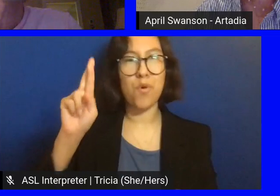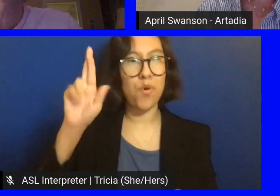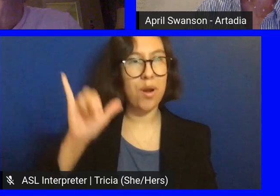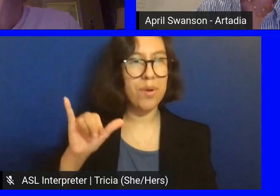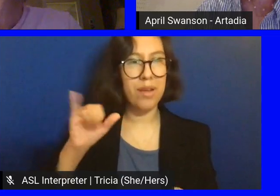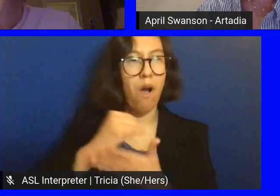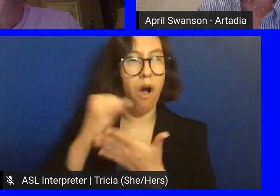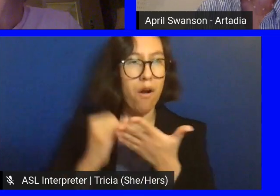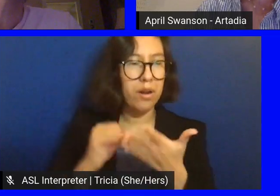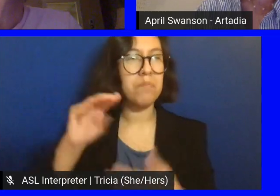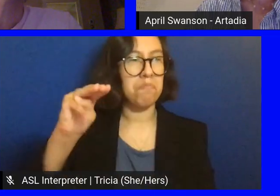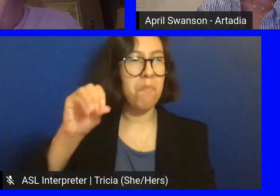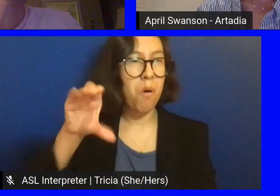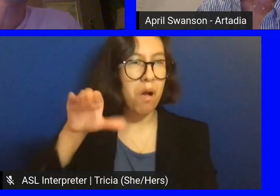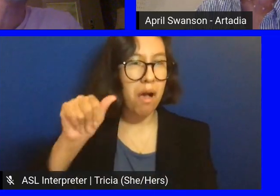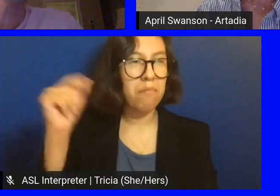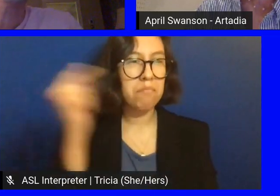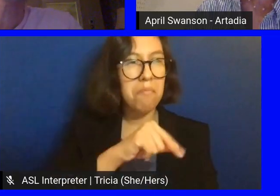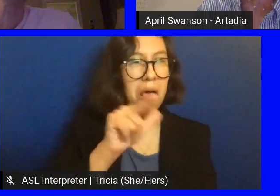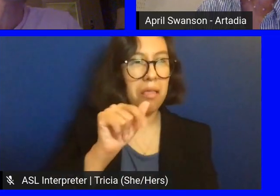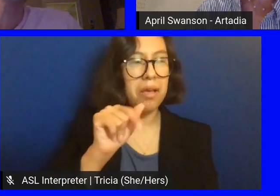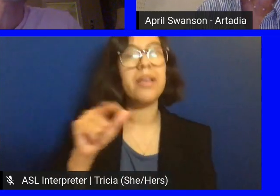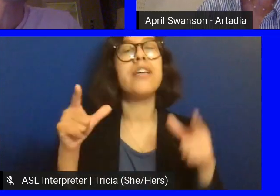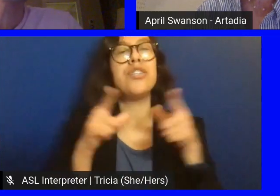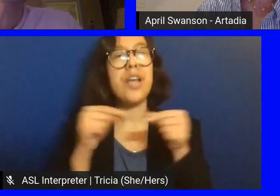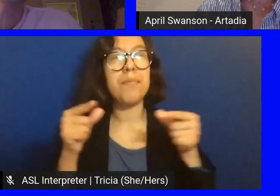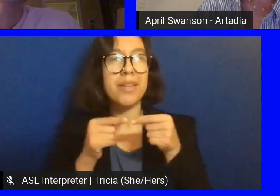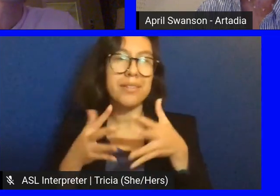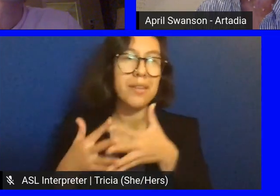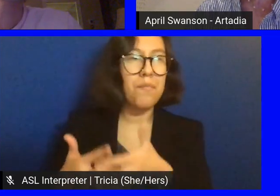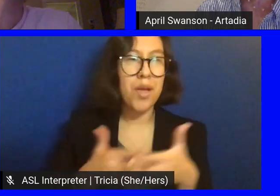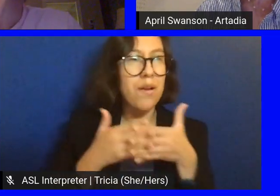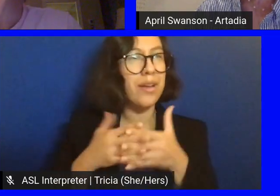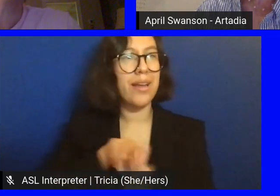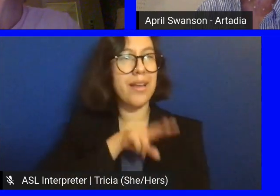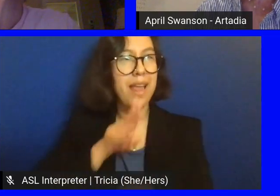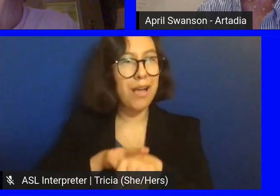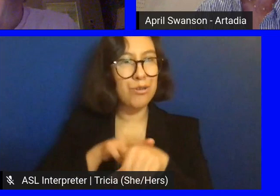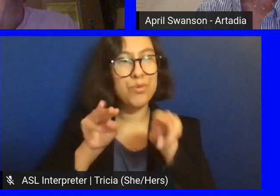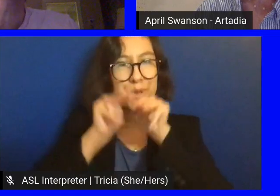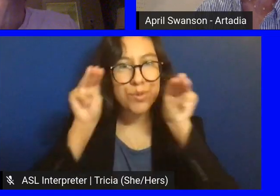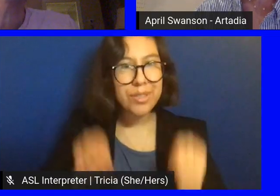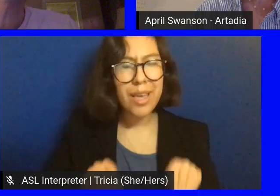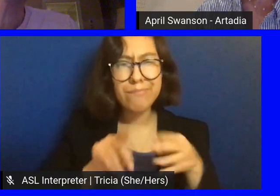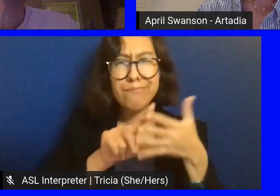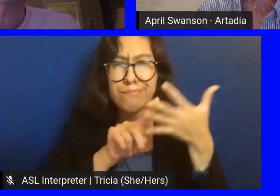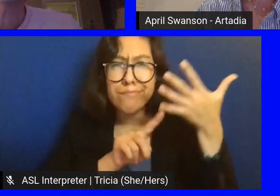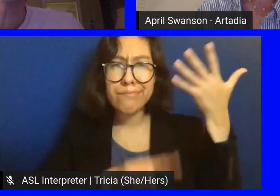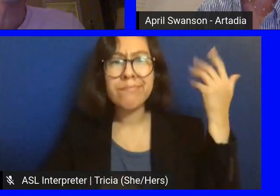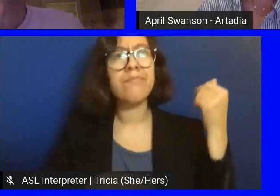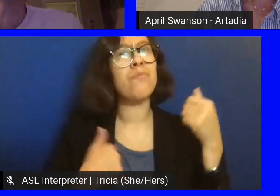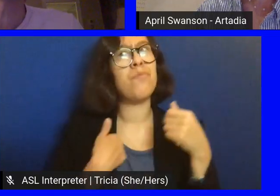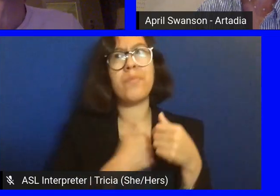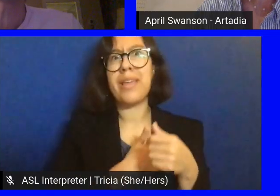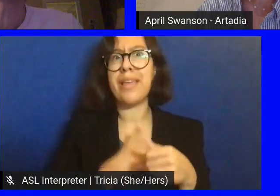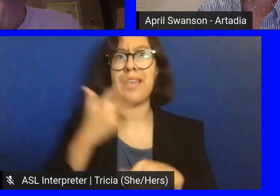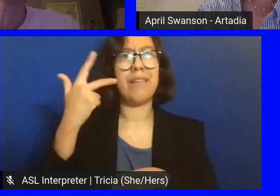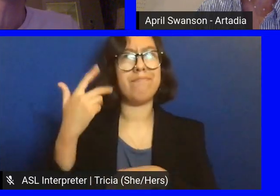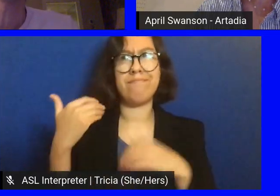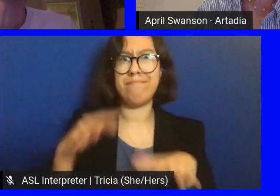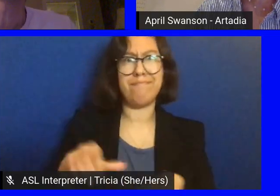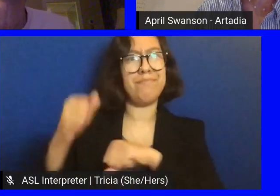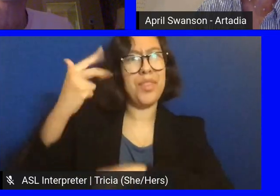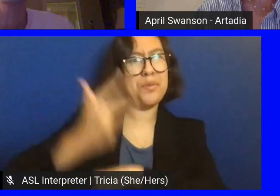Museum, the Japanese American National Museum. And so we held over 3 days, we held a number of